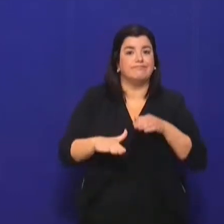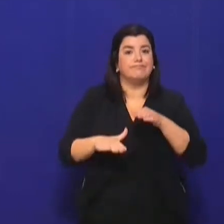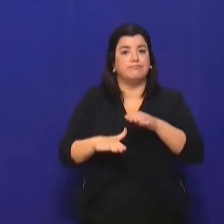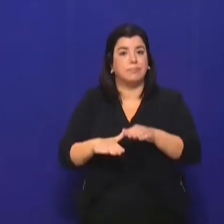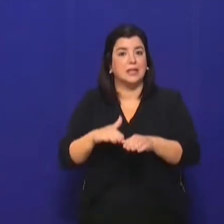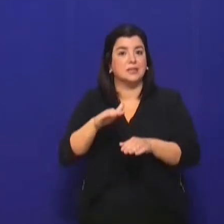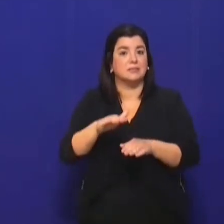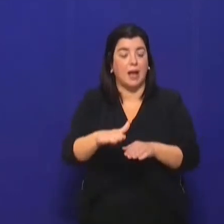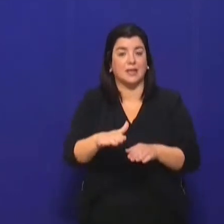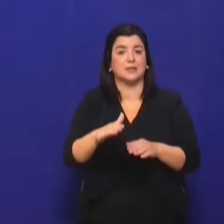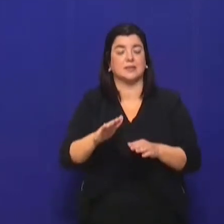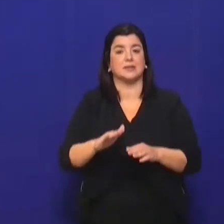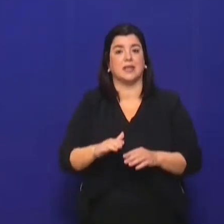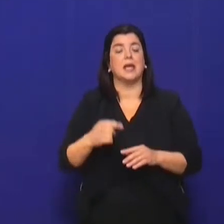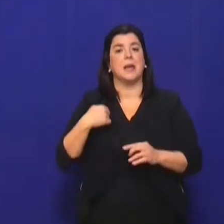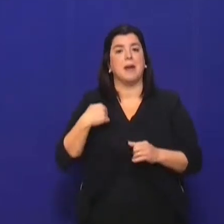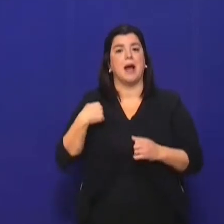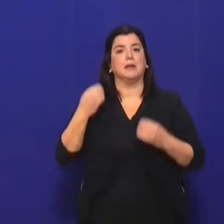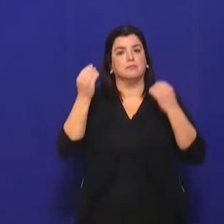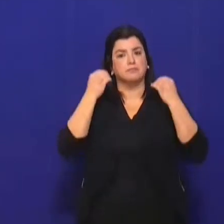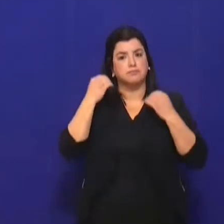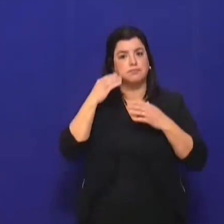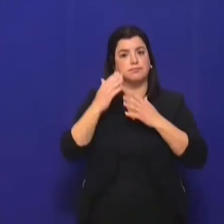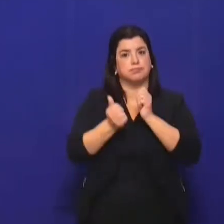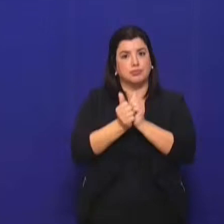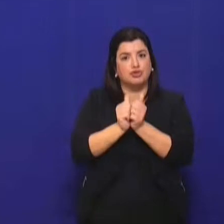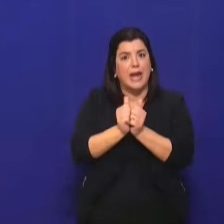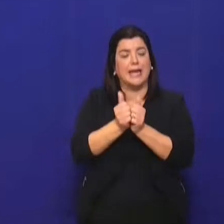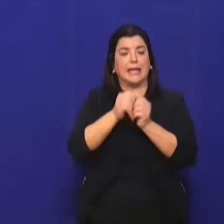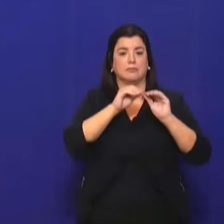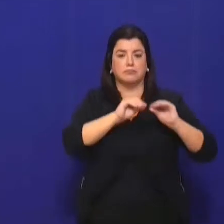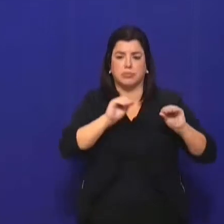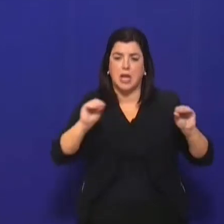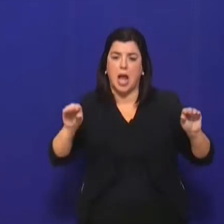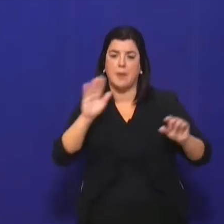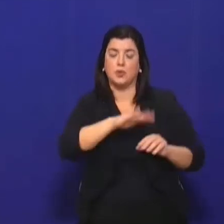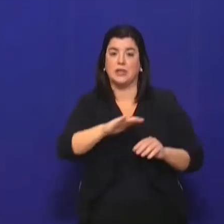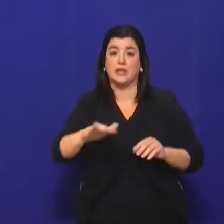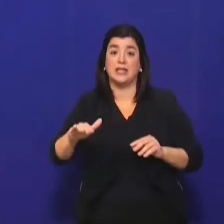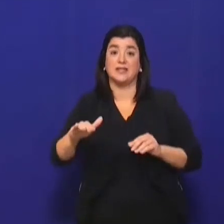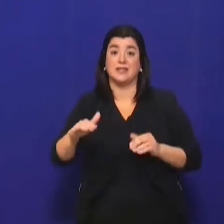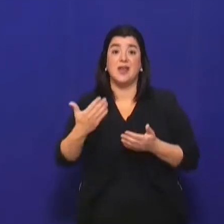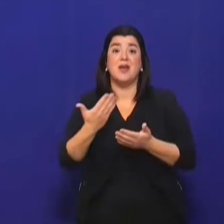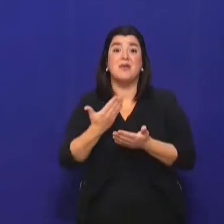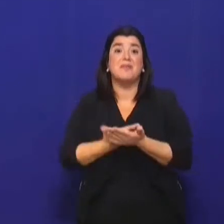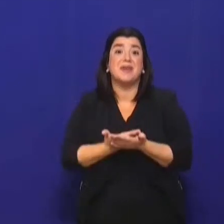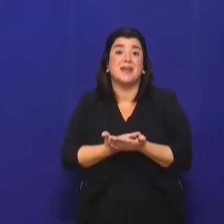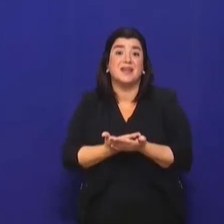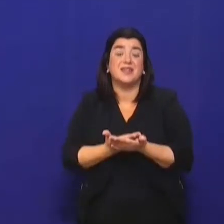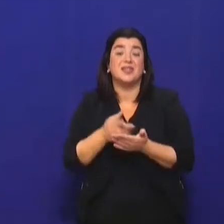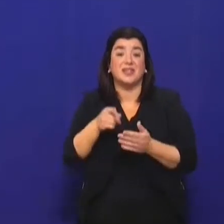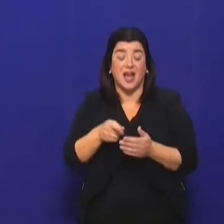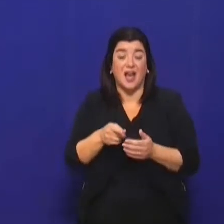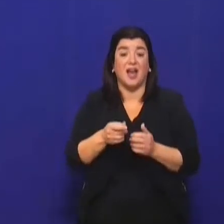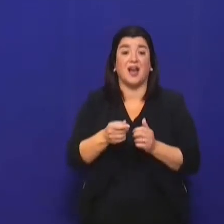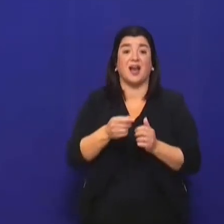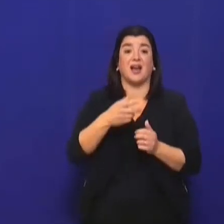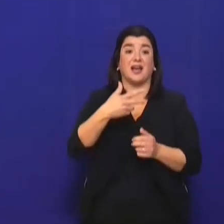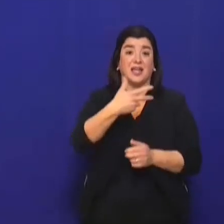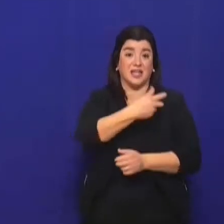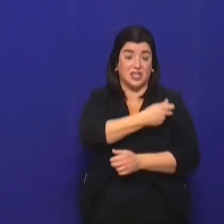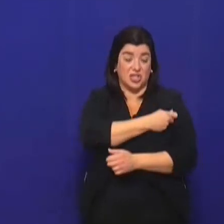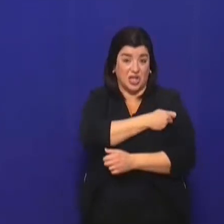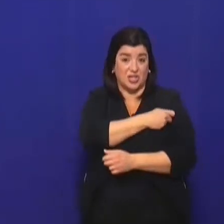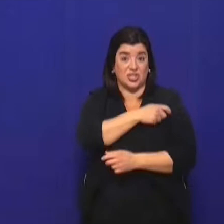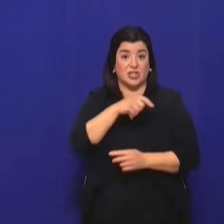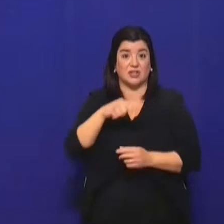però issa għandna l-kapaċità wkoll bħala training ta' nies u nies li qegħdin jagħtu ħalli propju dak it-tilqim propju li jkun qed